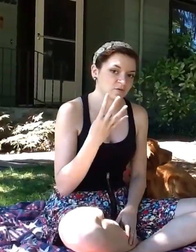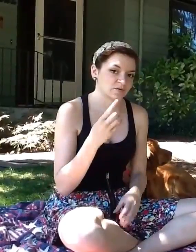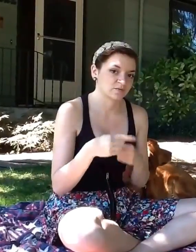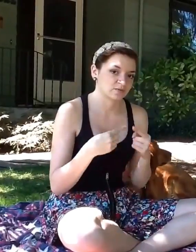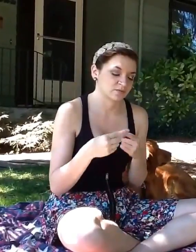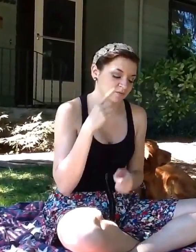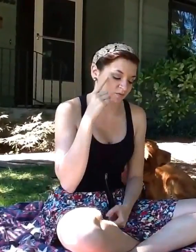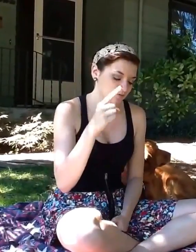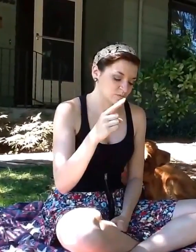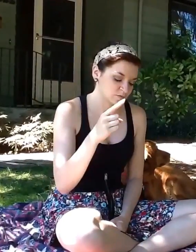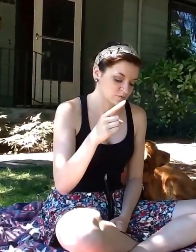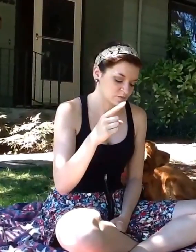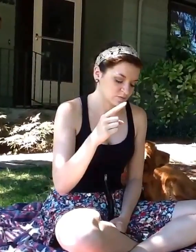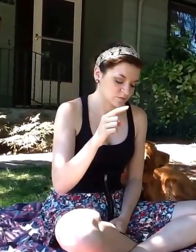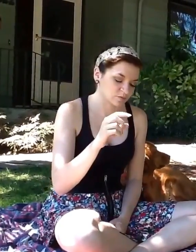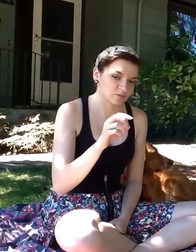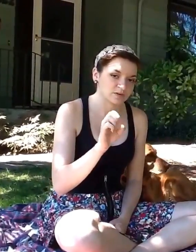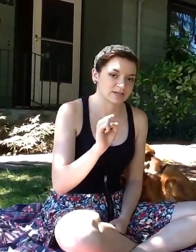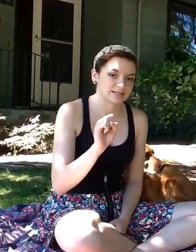Number 4 is the sign